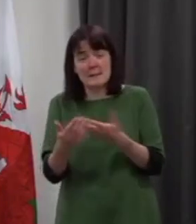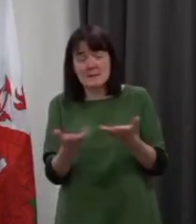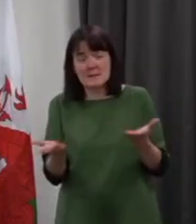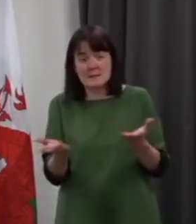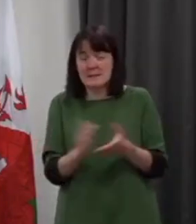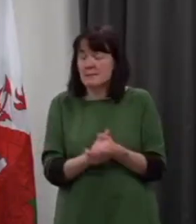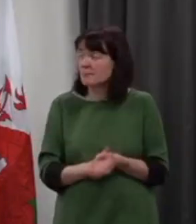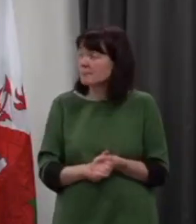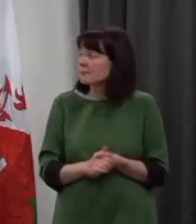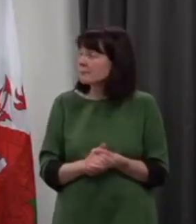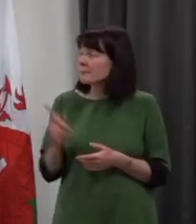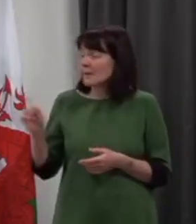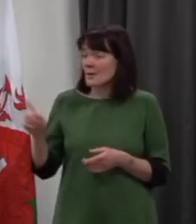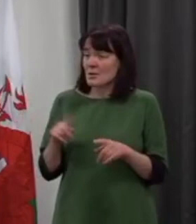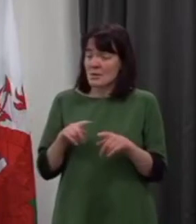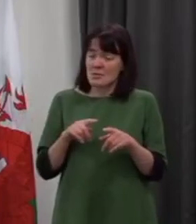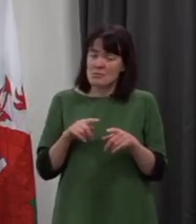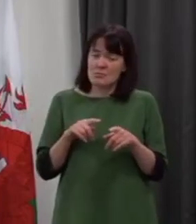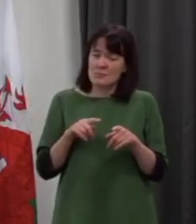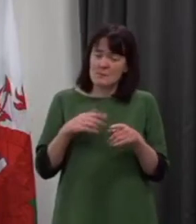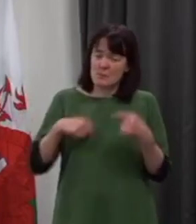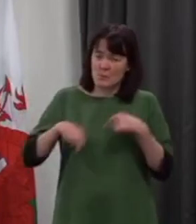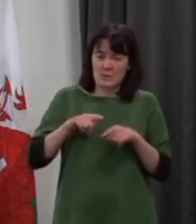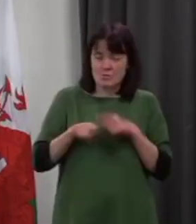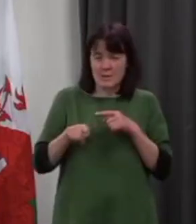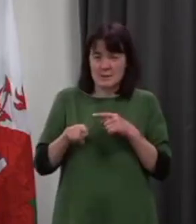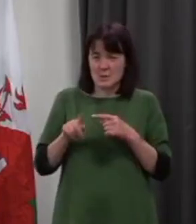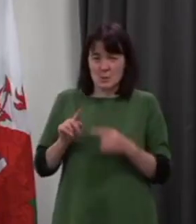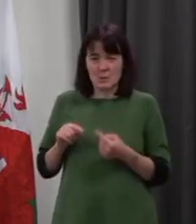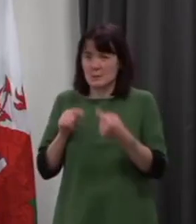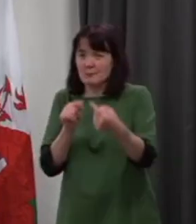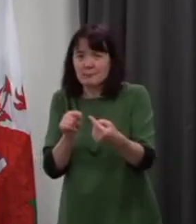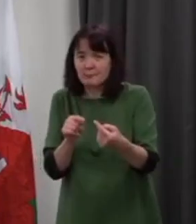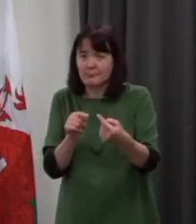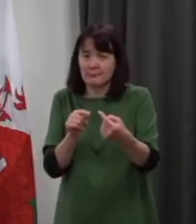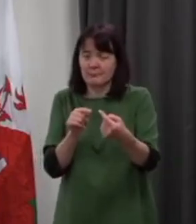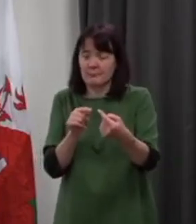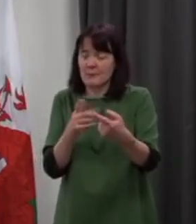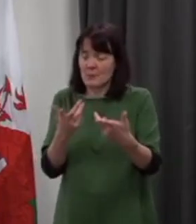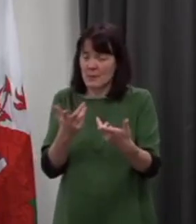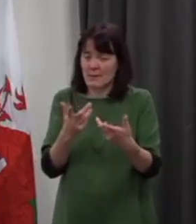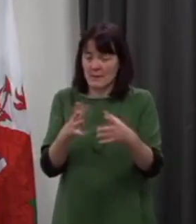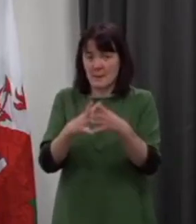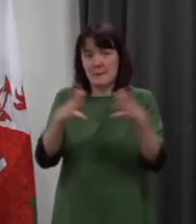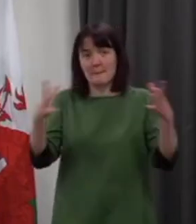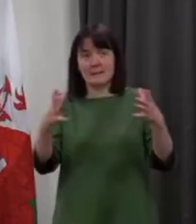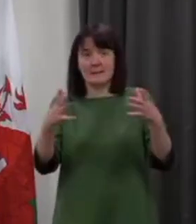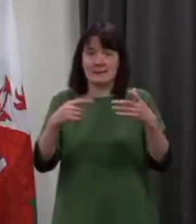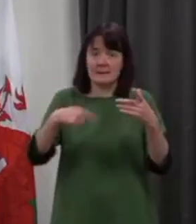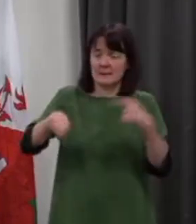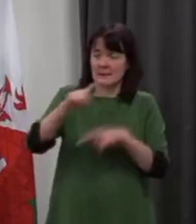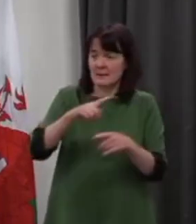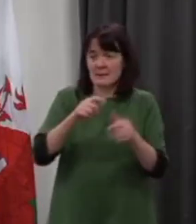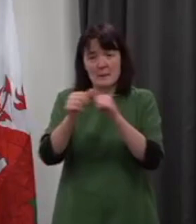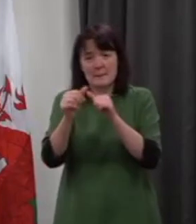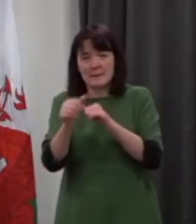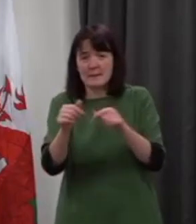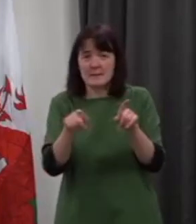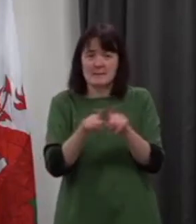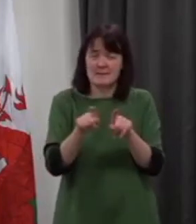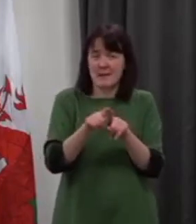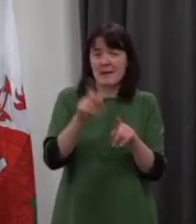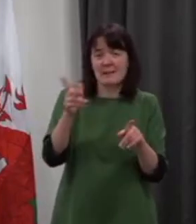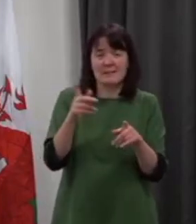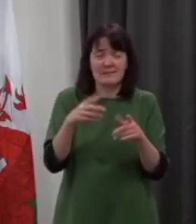engage in controversies with large commercial concerns. We're certainly not looking for supermarkets.